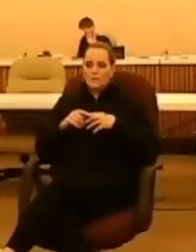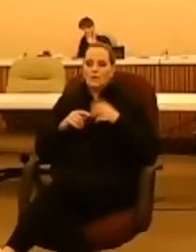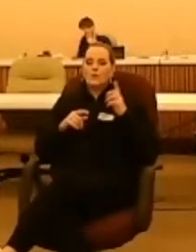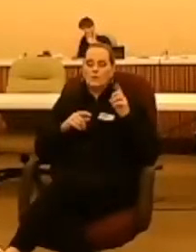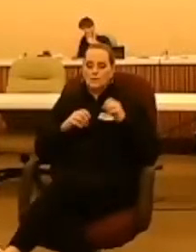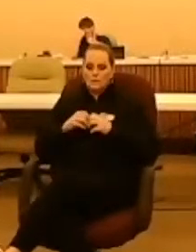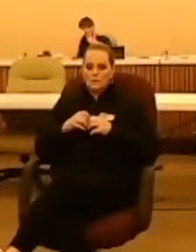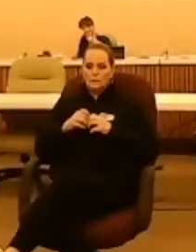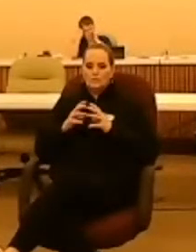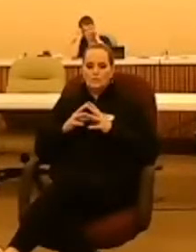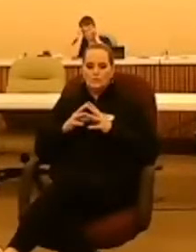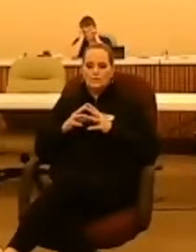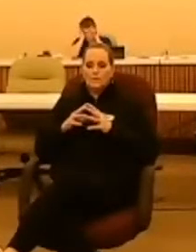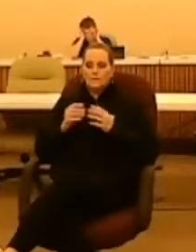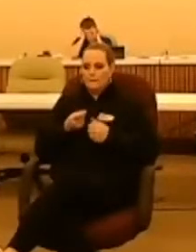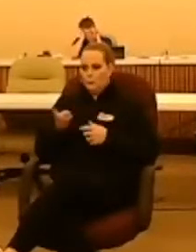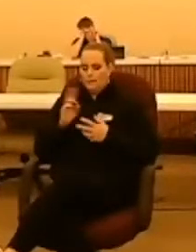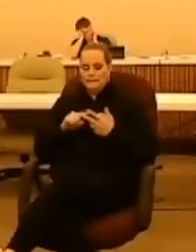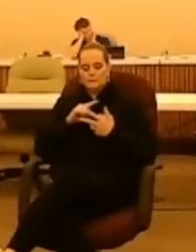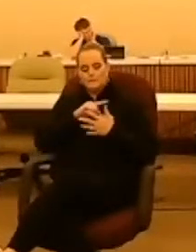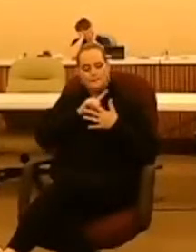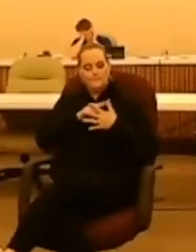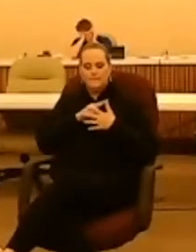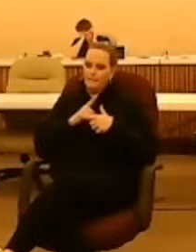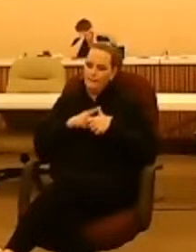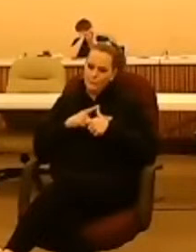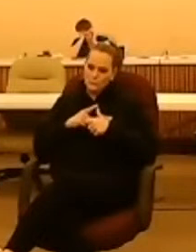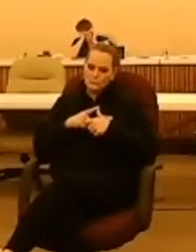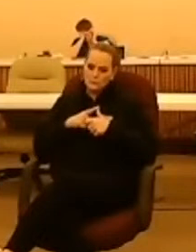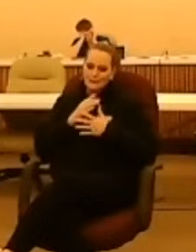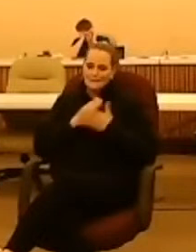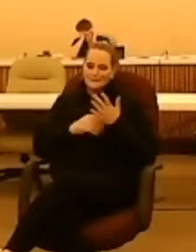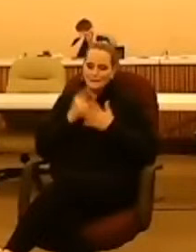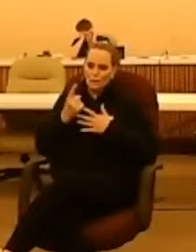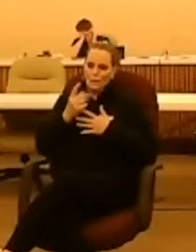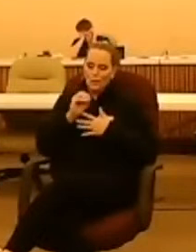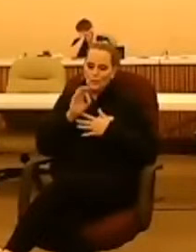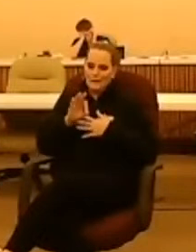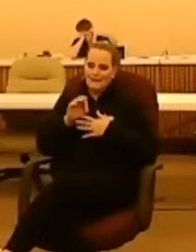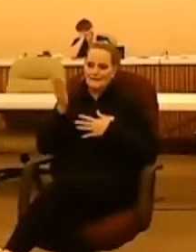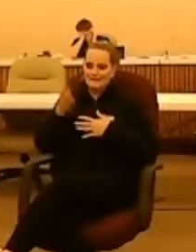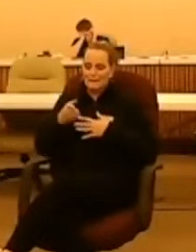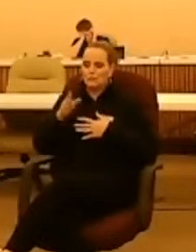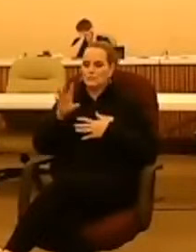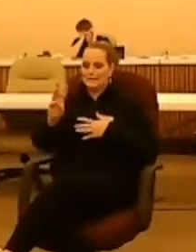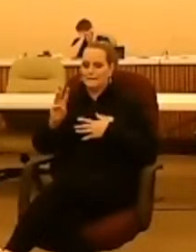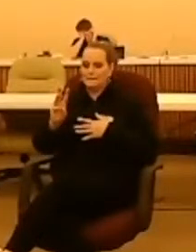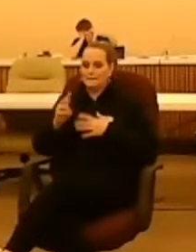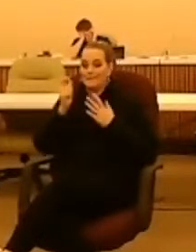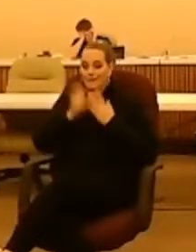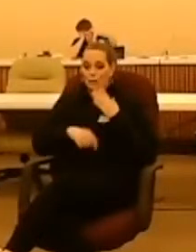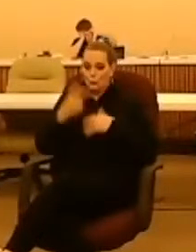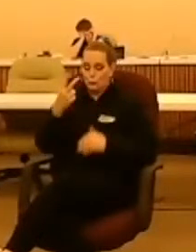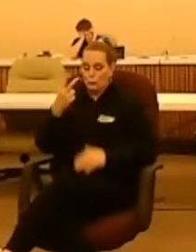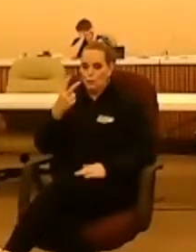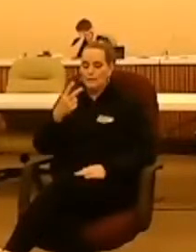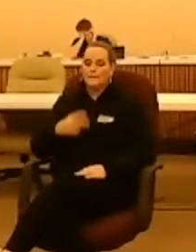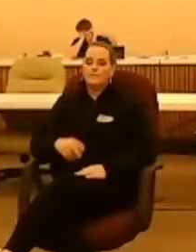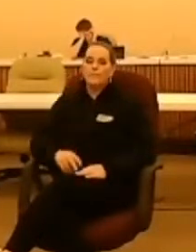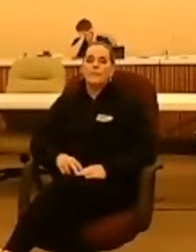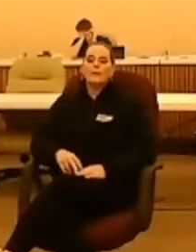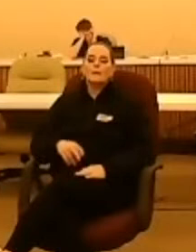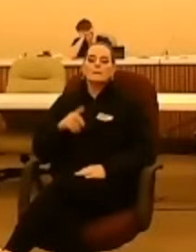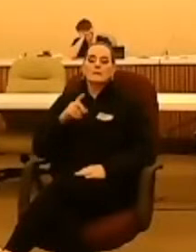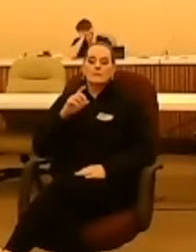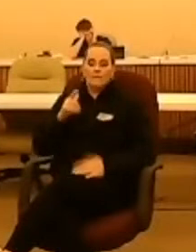So a few things. First, section 109-6, which is in Article 2 of